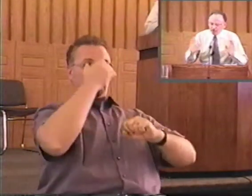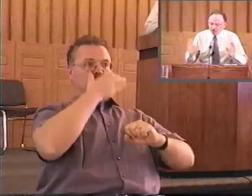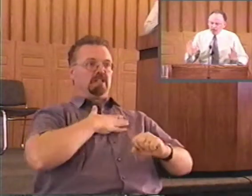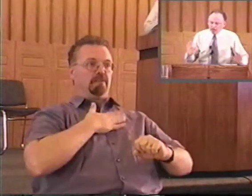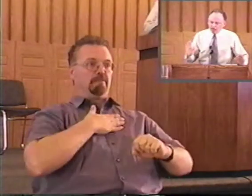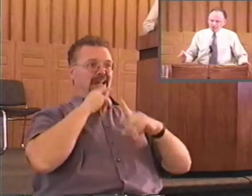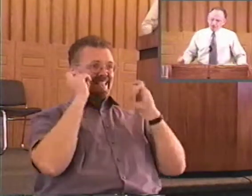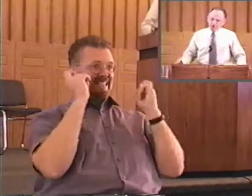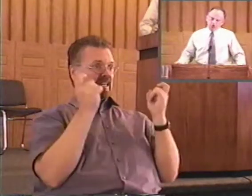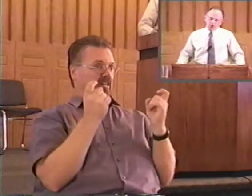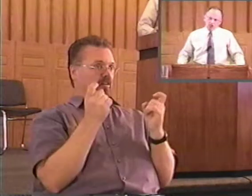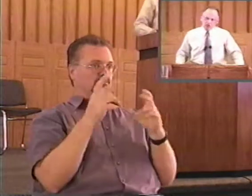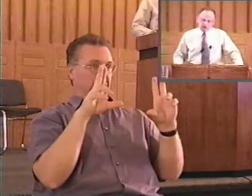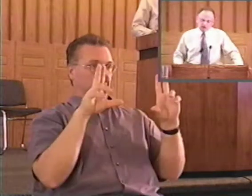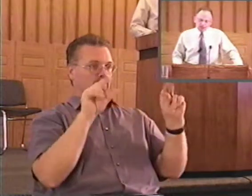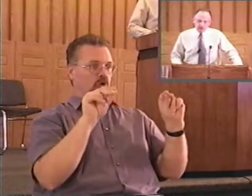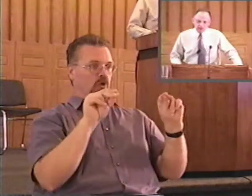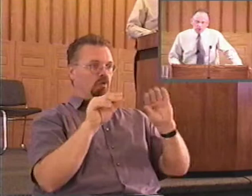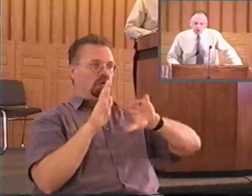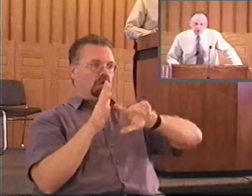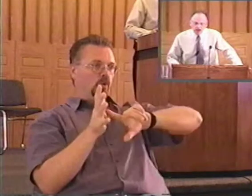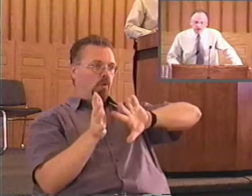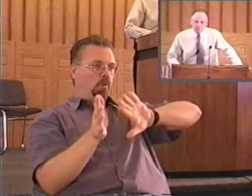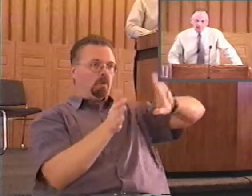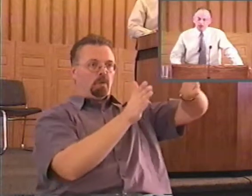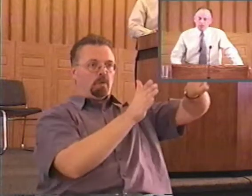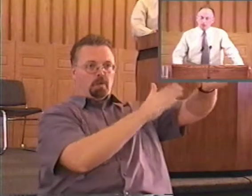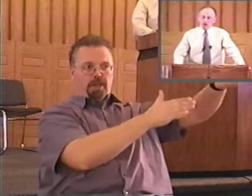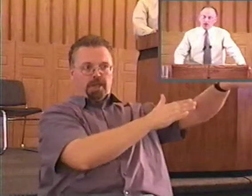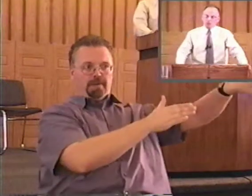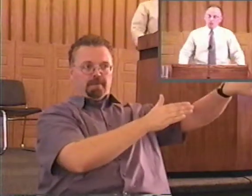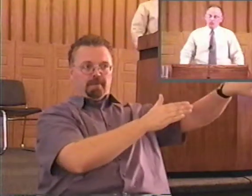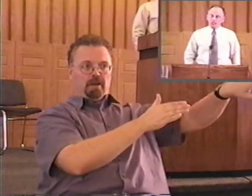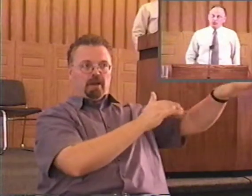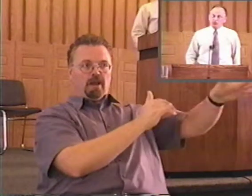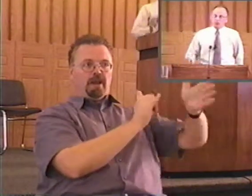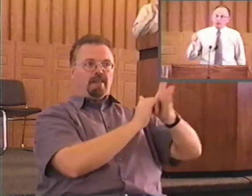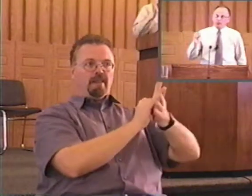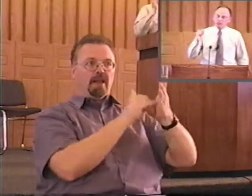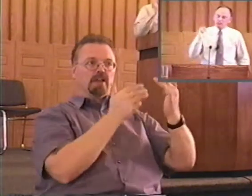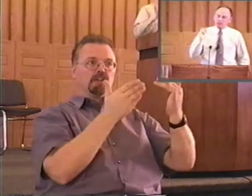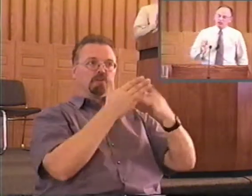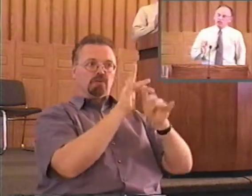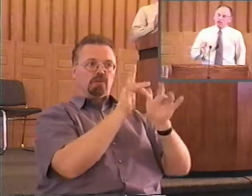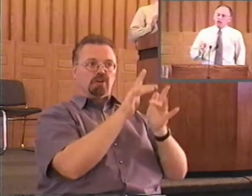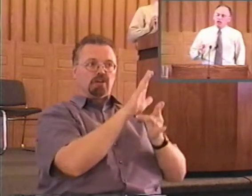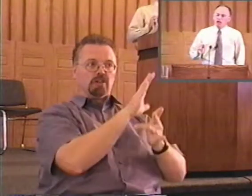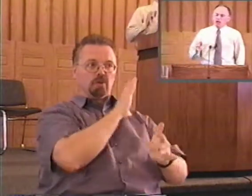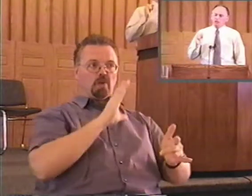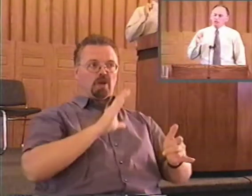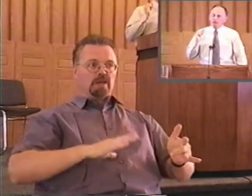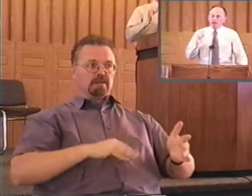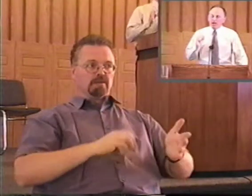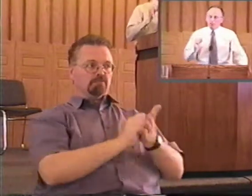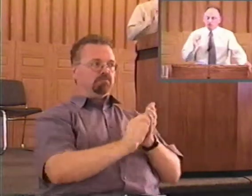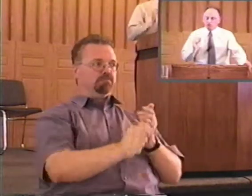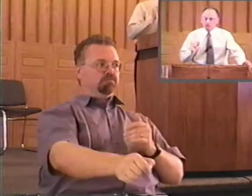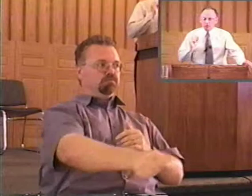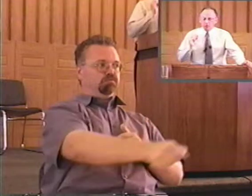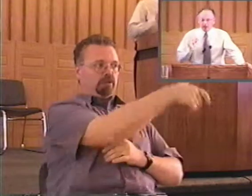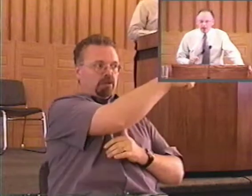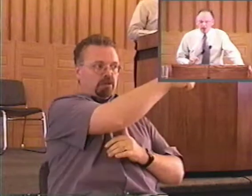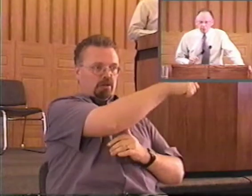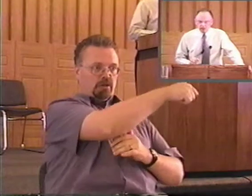sin, that fear is taken away by Christ Jesus. But listen, the